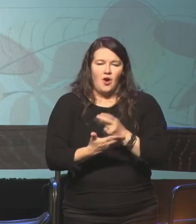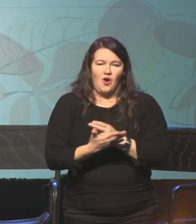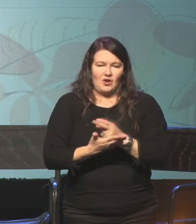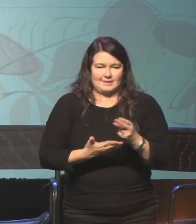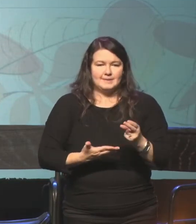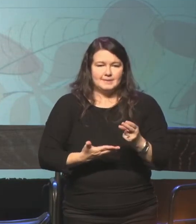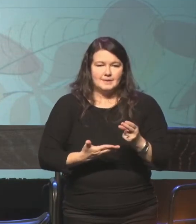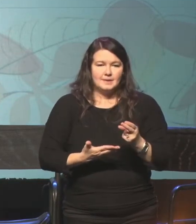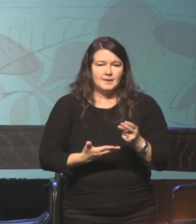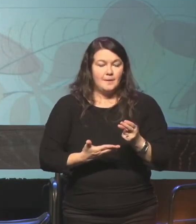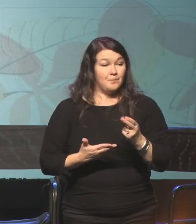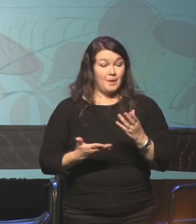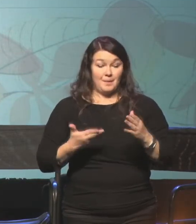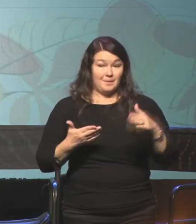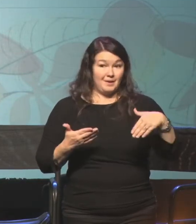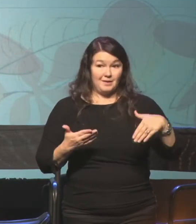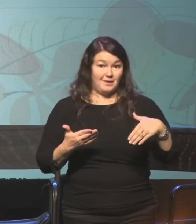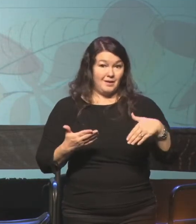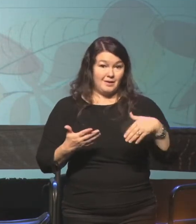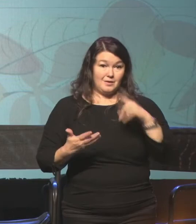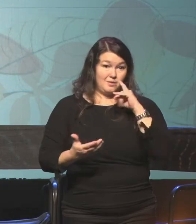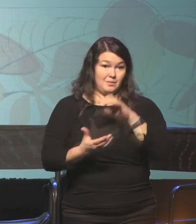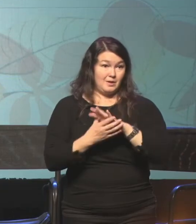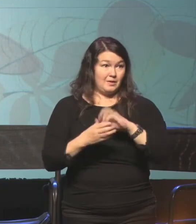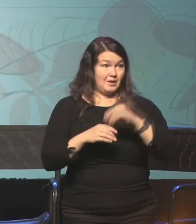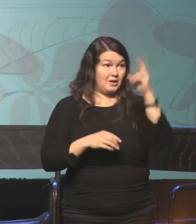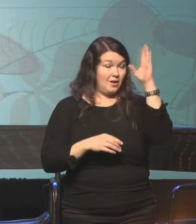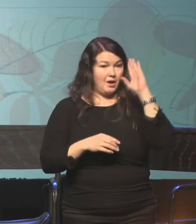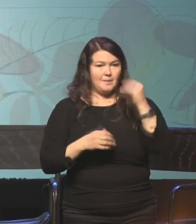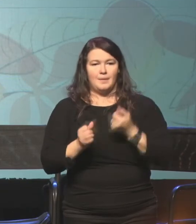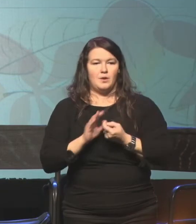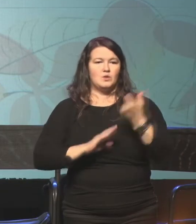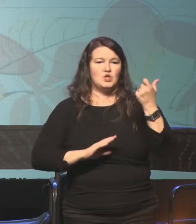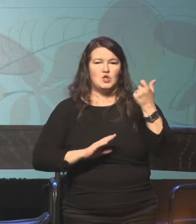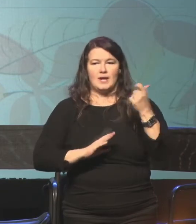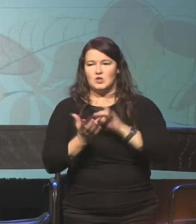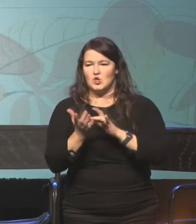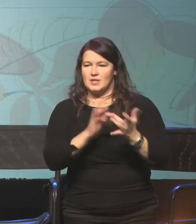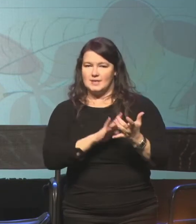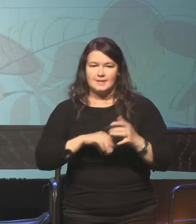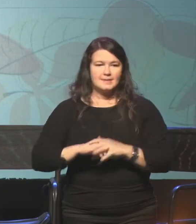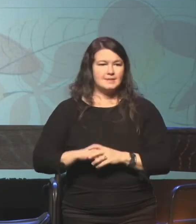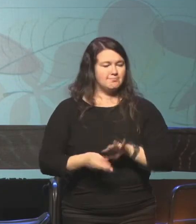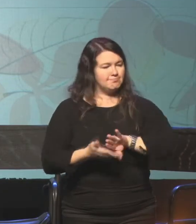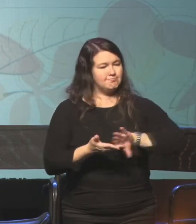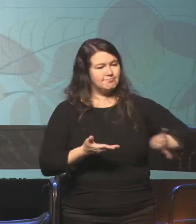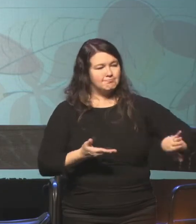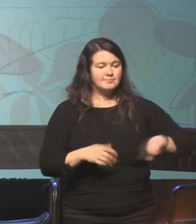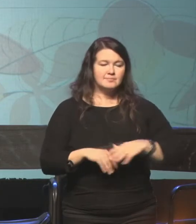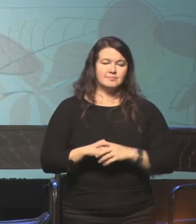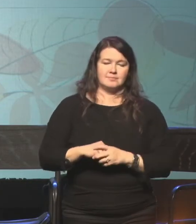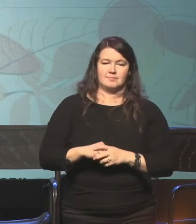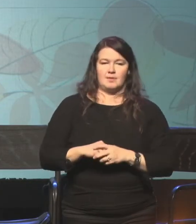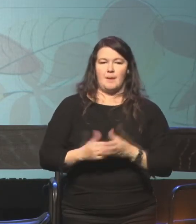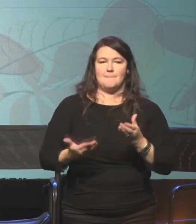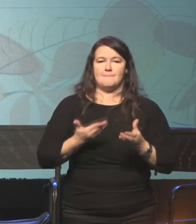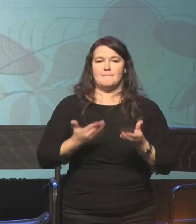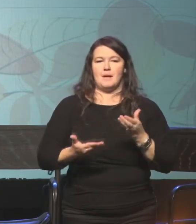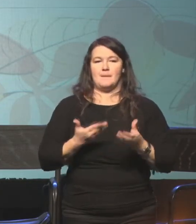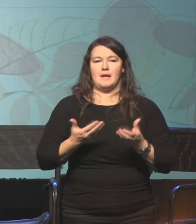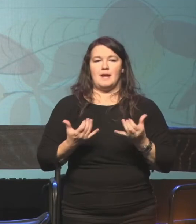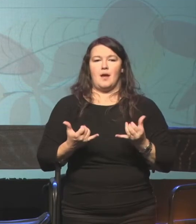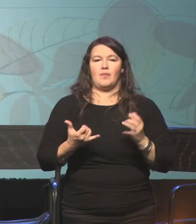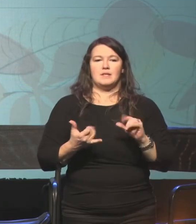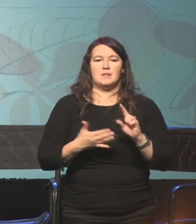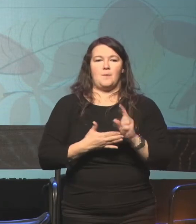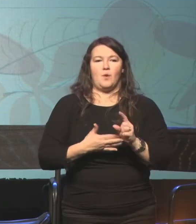you maybe have rejected Jesus, maybe you had a bad experience and you thought, if this is what faith, I don't have anything to do with it, this might be a